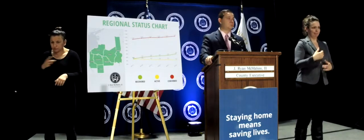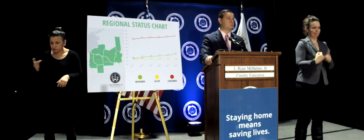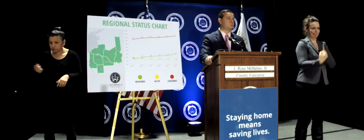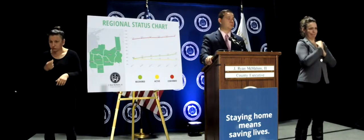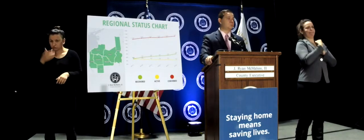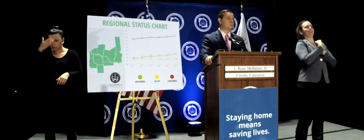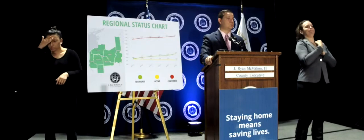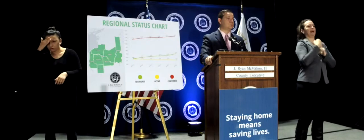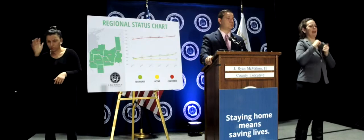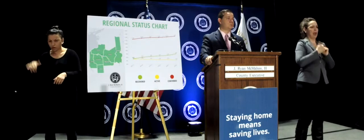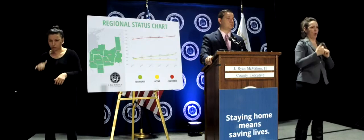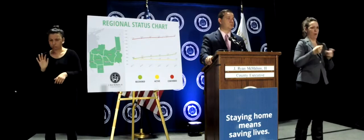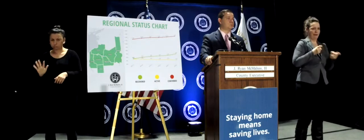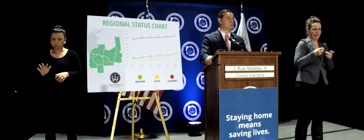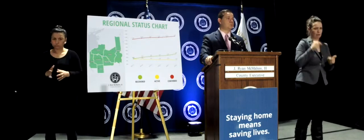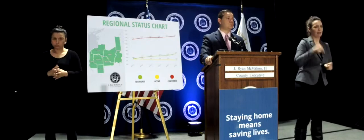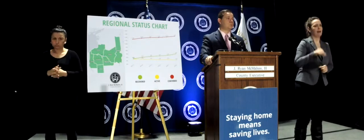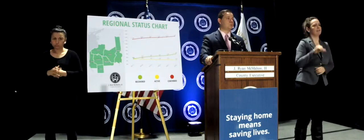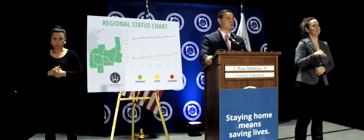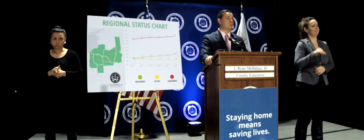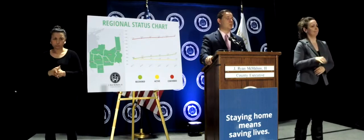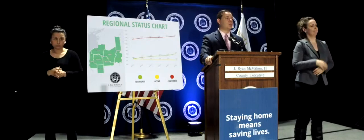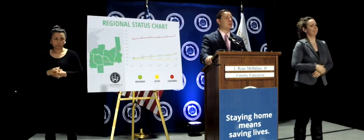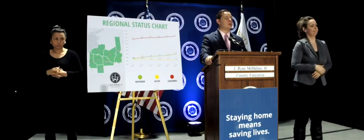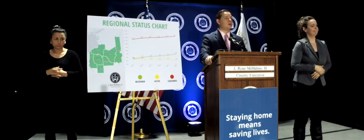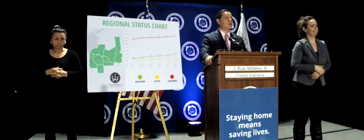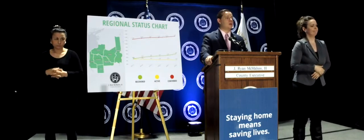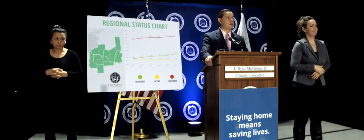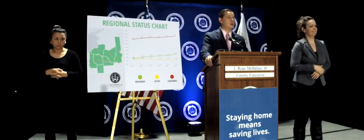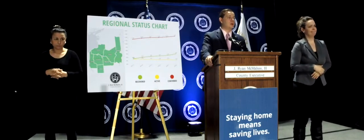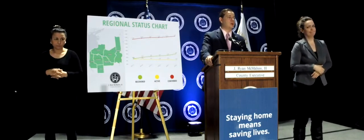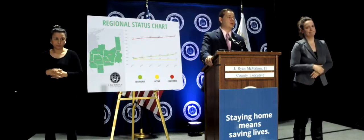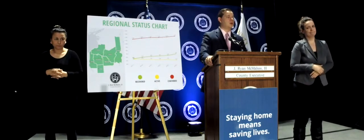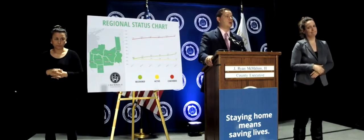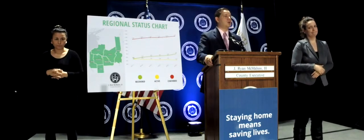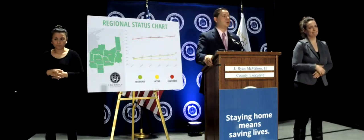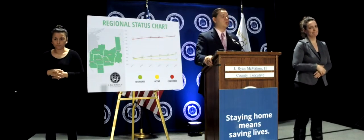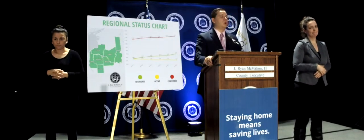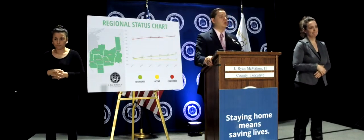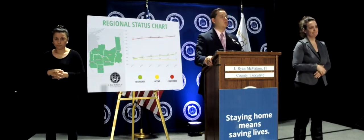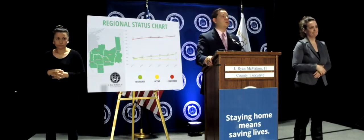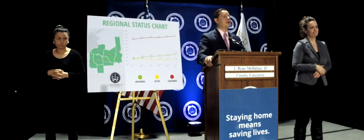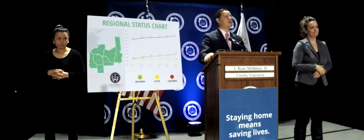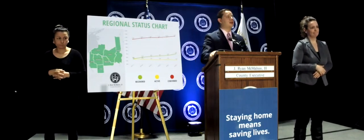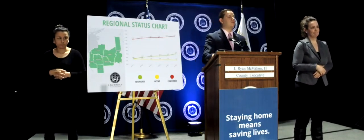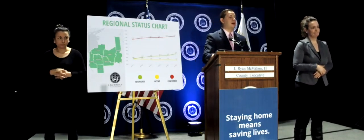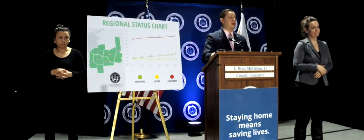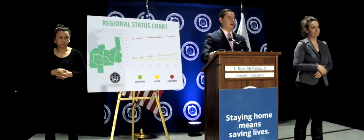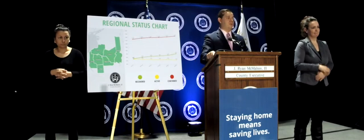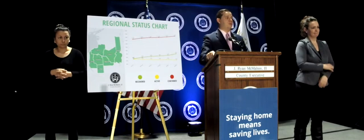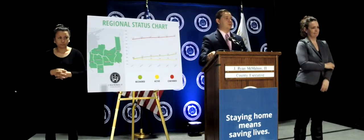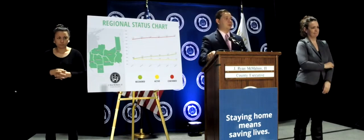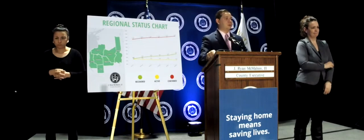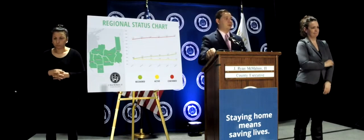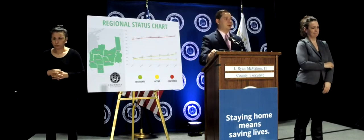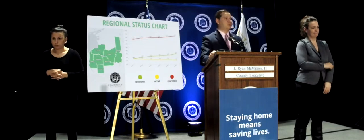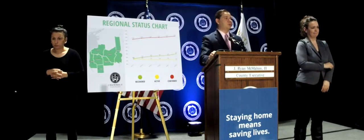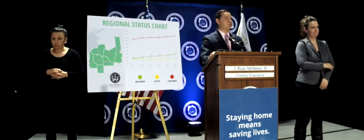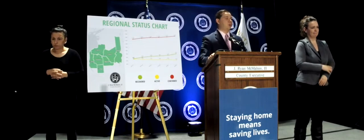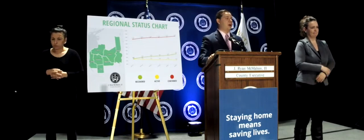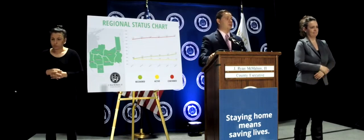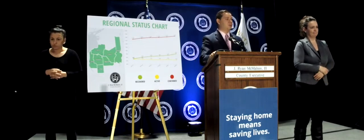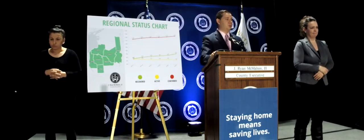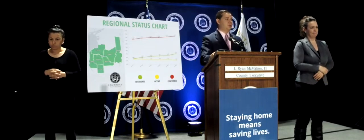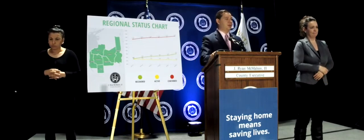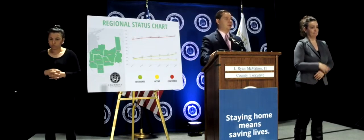facilities request the health department come in, or is it solely up to you to decide which ones you're going to? We've identified every facility, Chris,